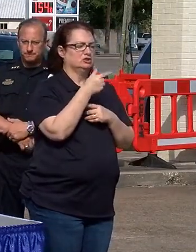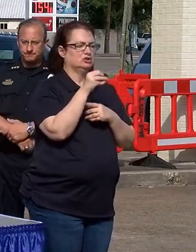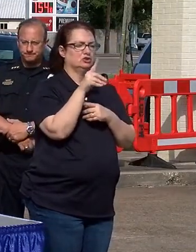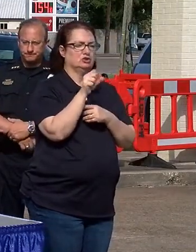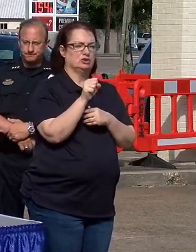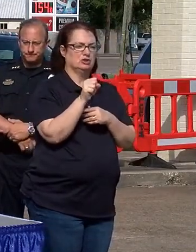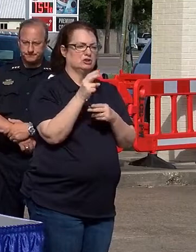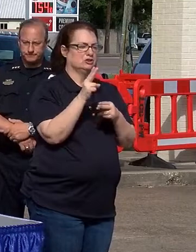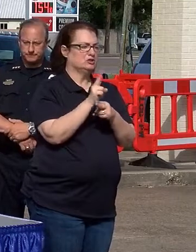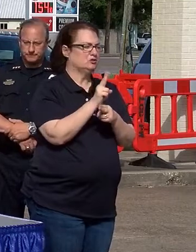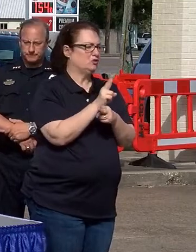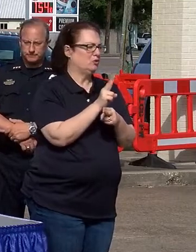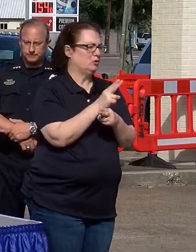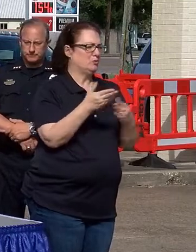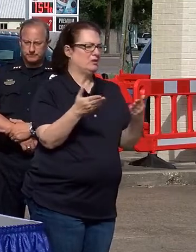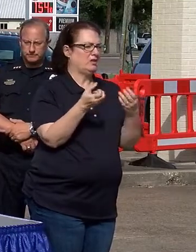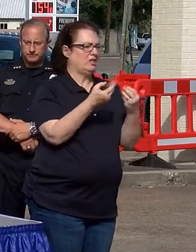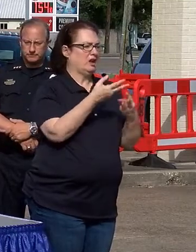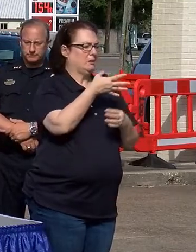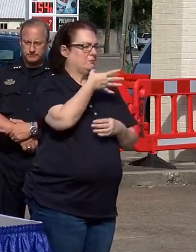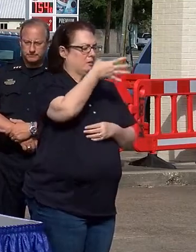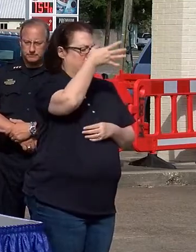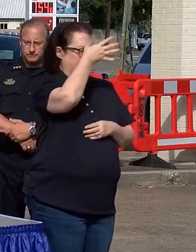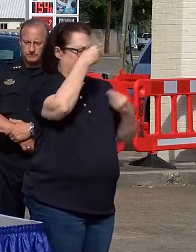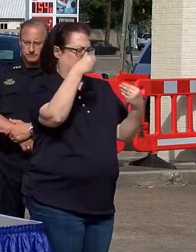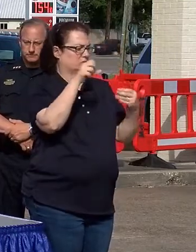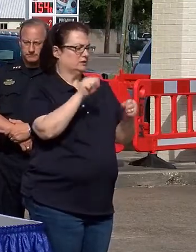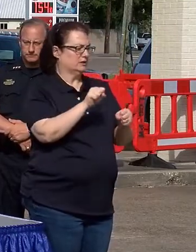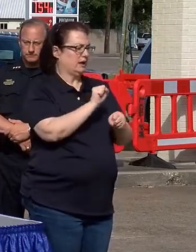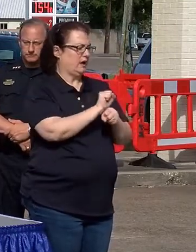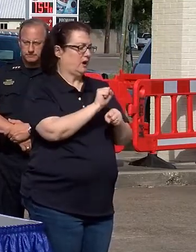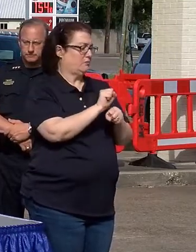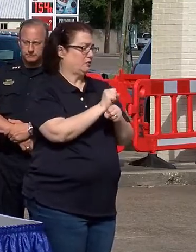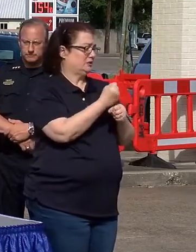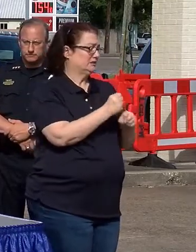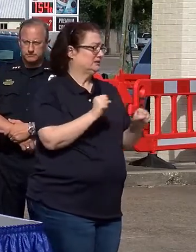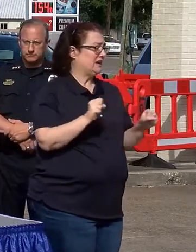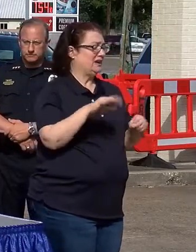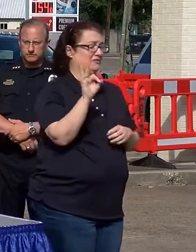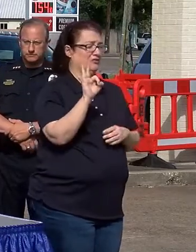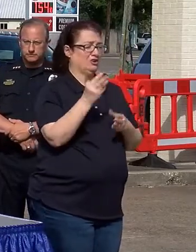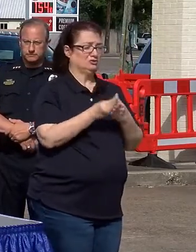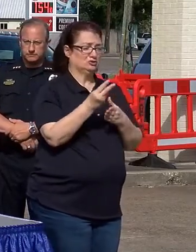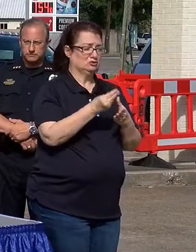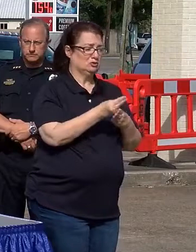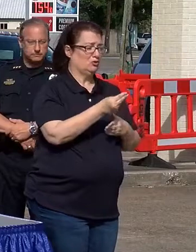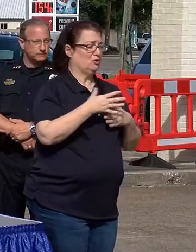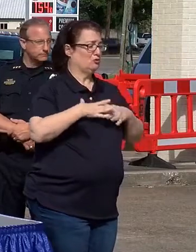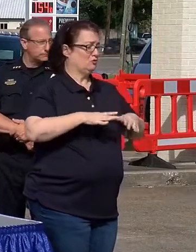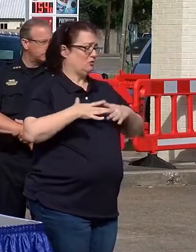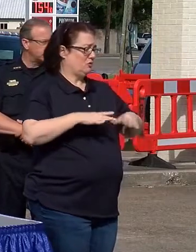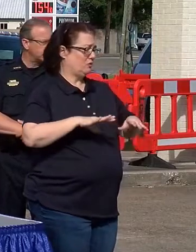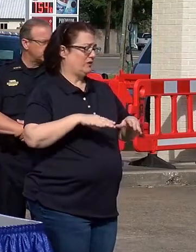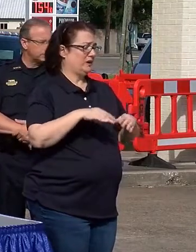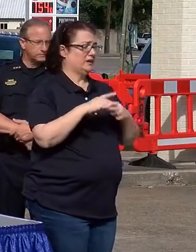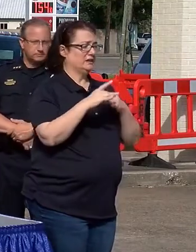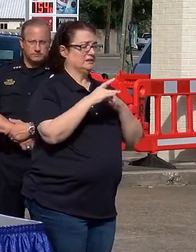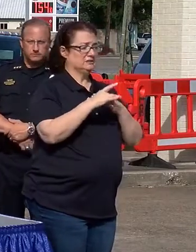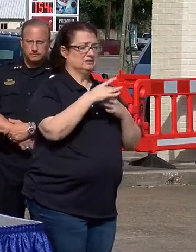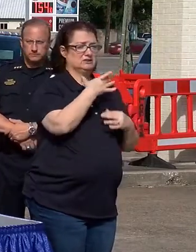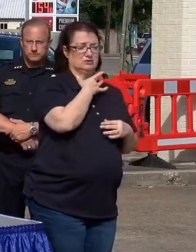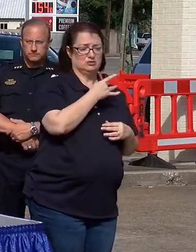lot of mom and pop shops that can operate safely, furniture stores, clothing stores, jewelry stores.